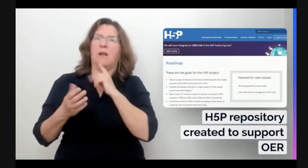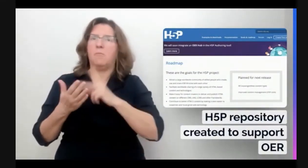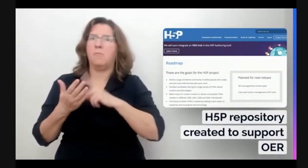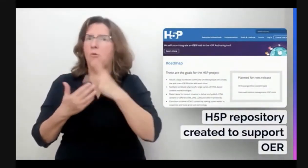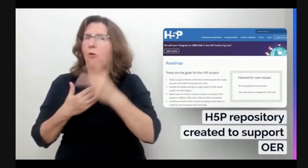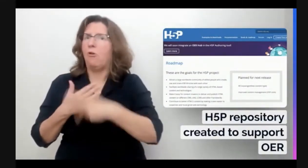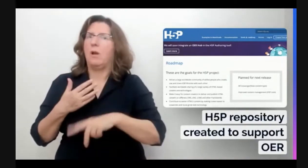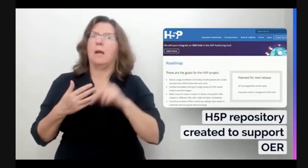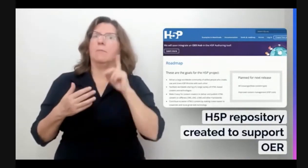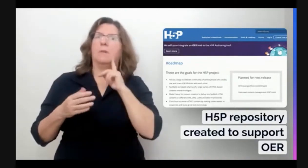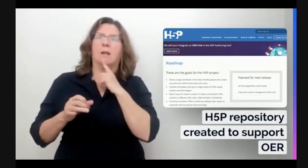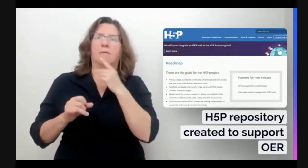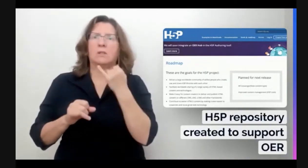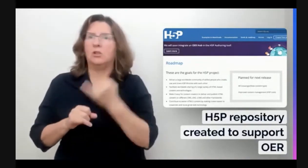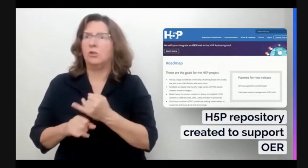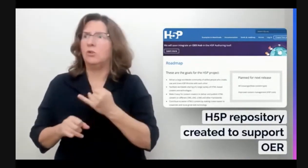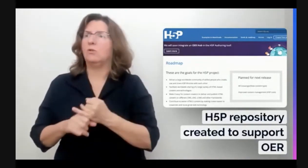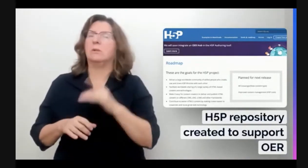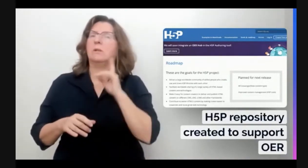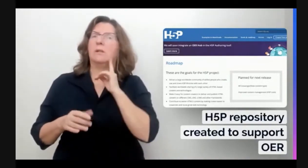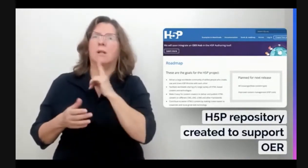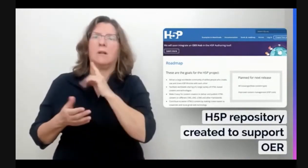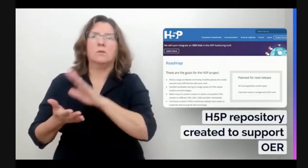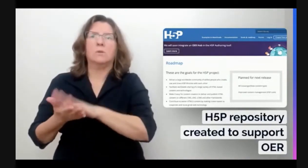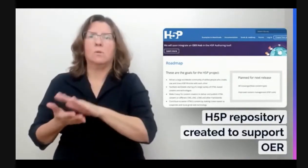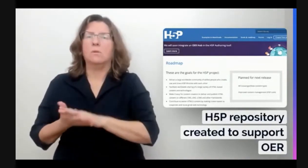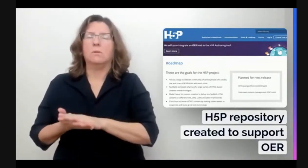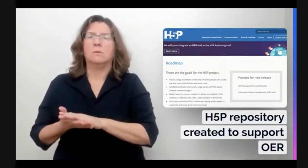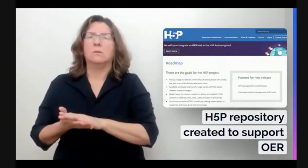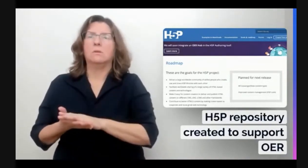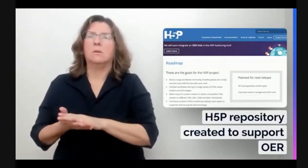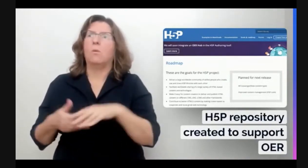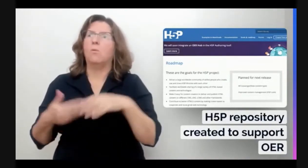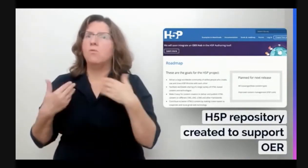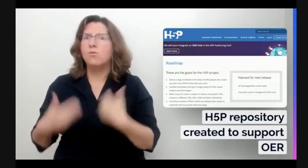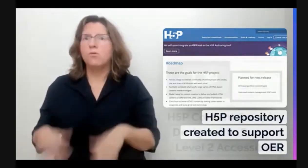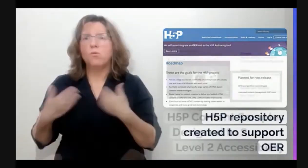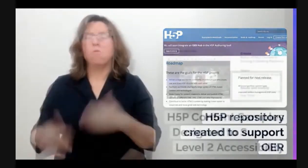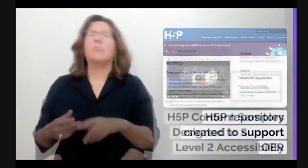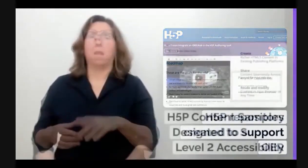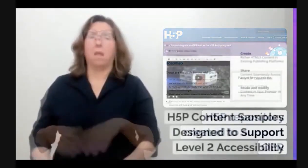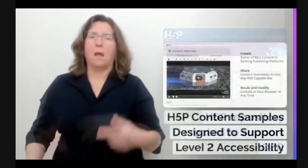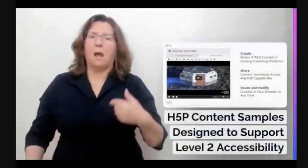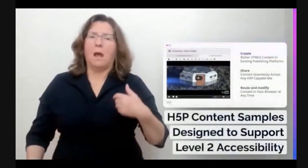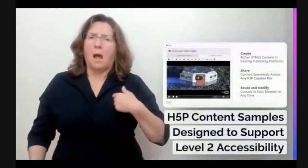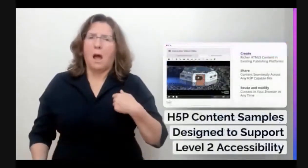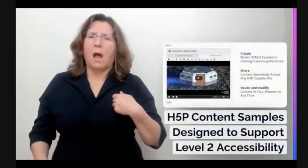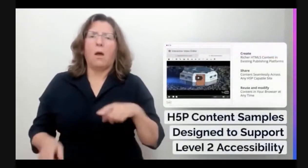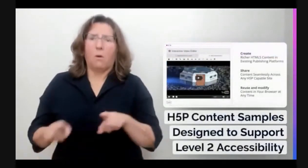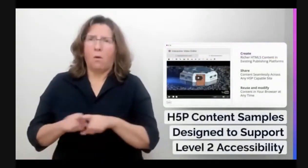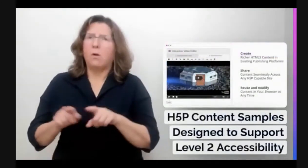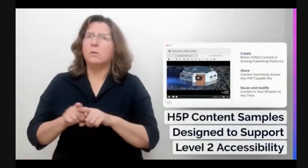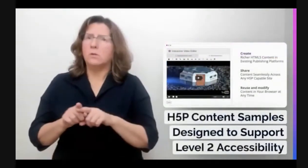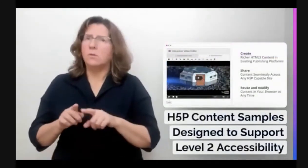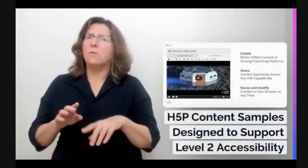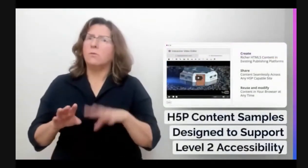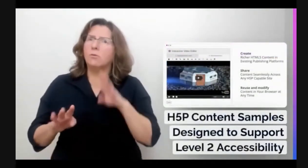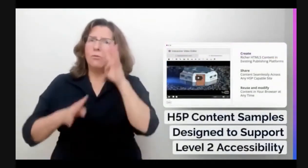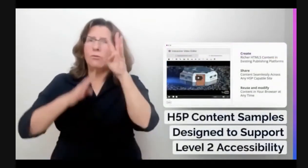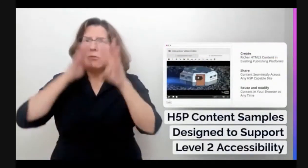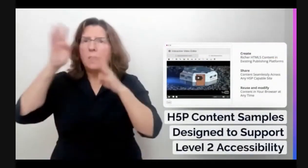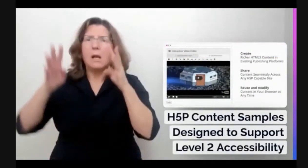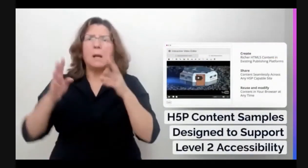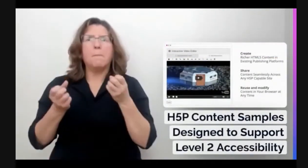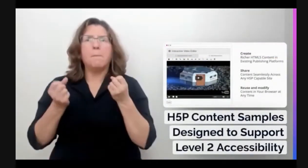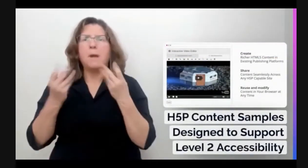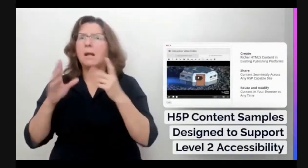organizations, deaf educational programs, schools for the deaf, I can see how many needs could be met. I have created